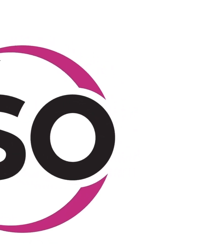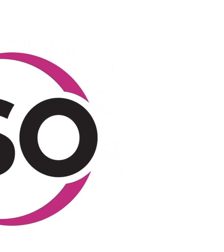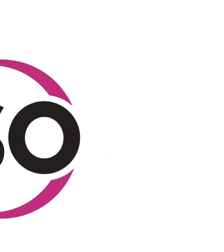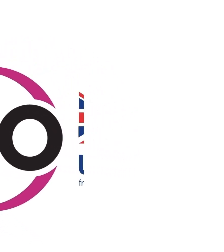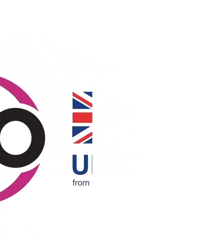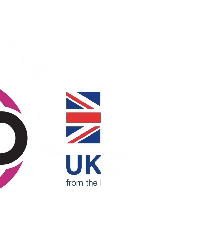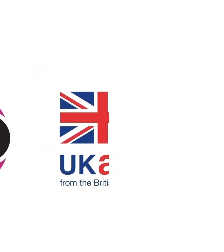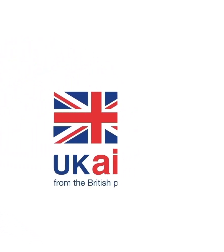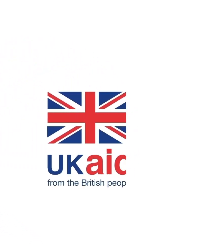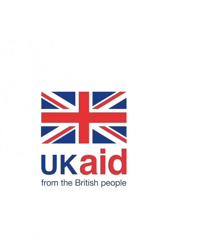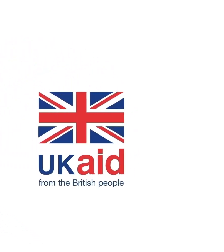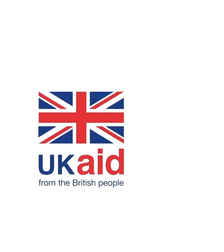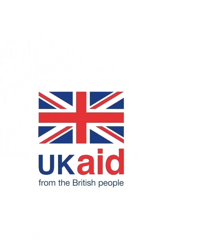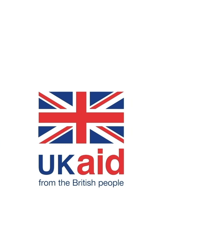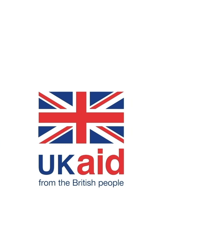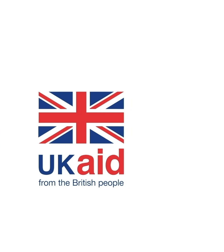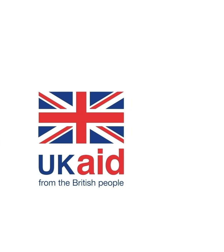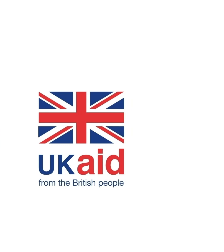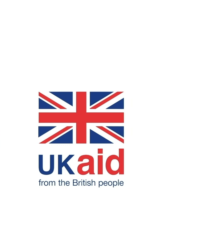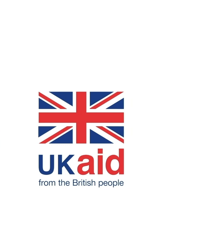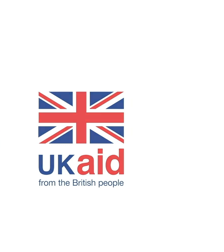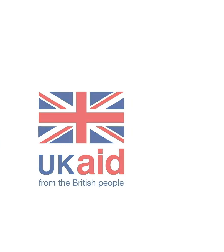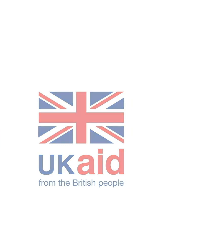VSO UK aid.